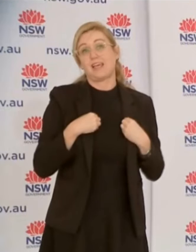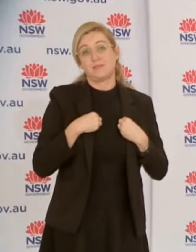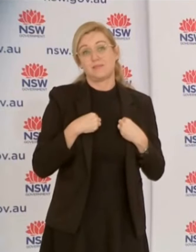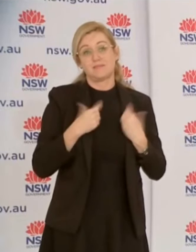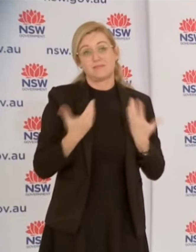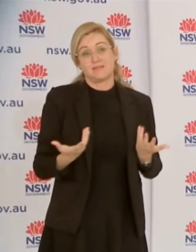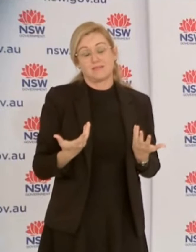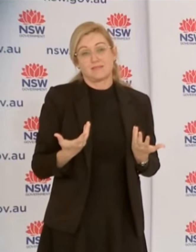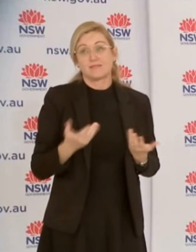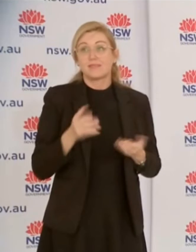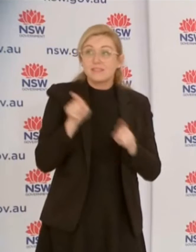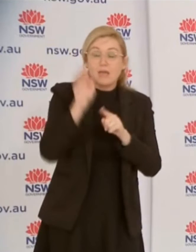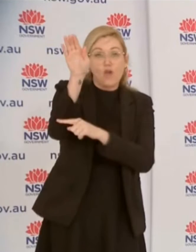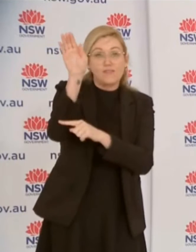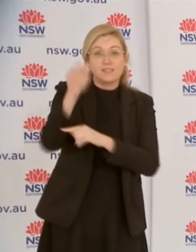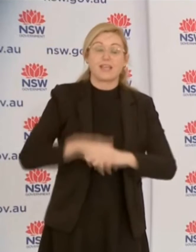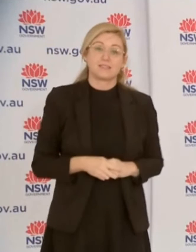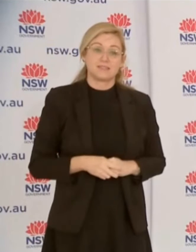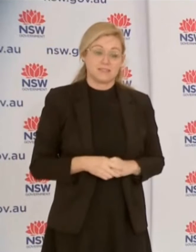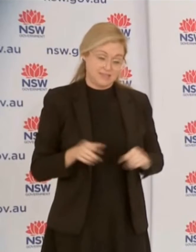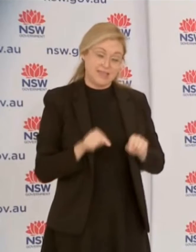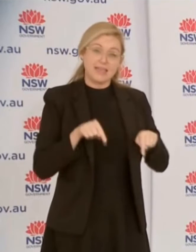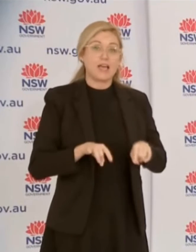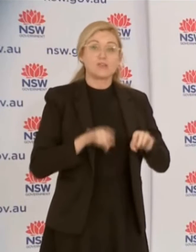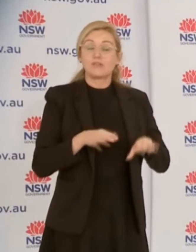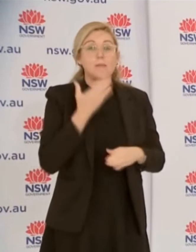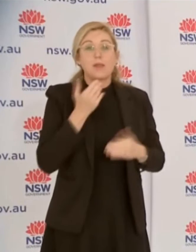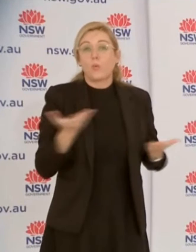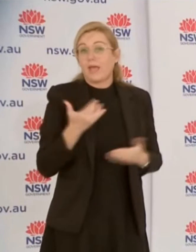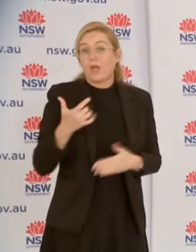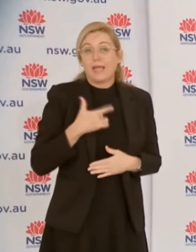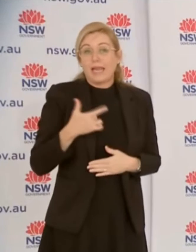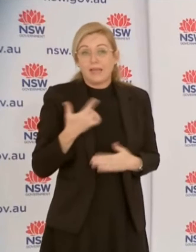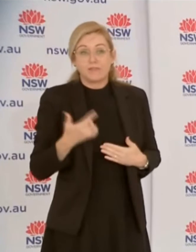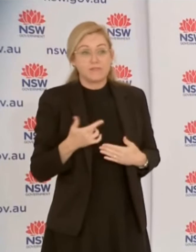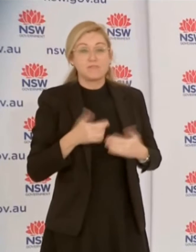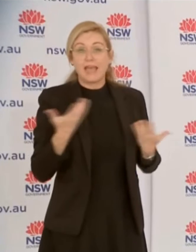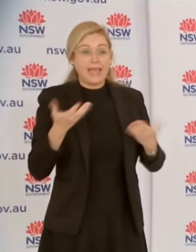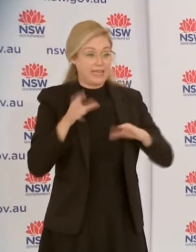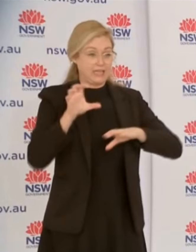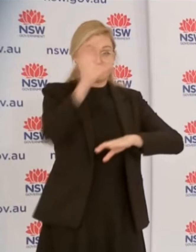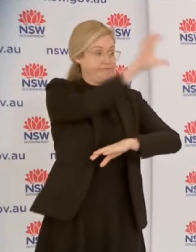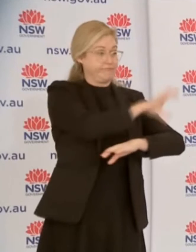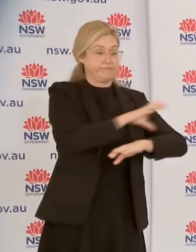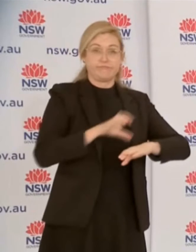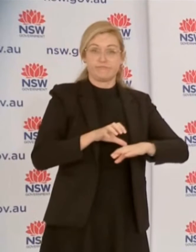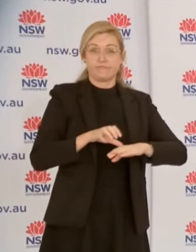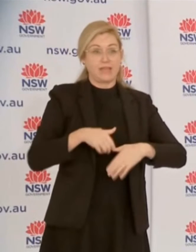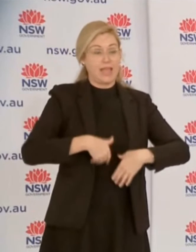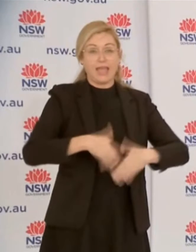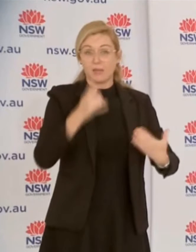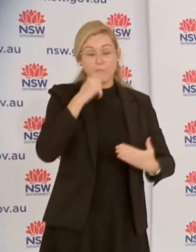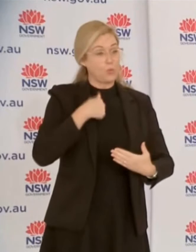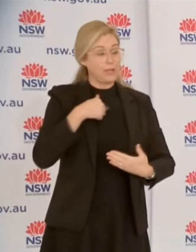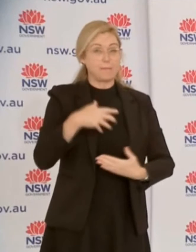And the real world experience is all of us as Australians, no matter where we live at some time, it might not be today or next week, but all of us as Australians have